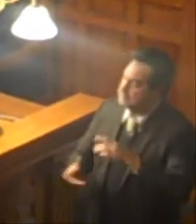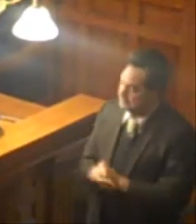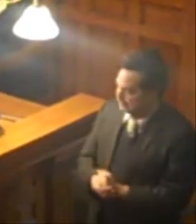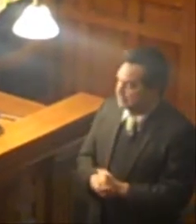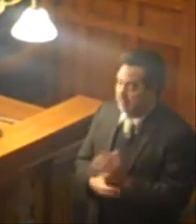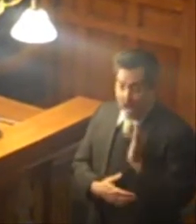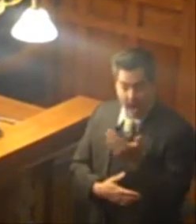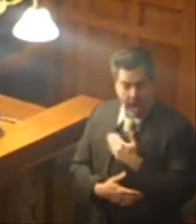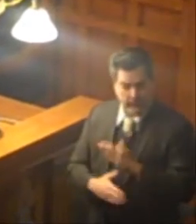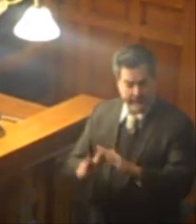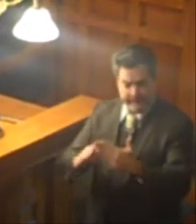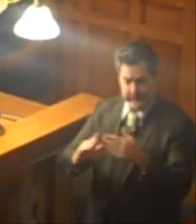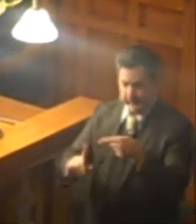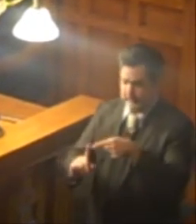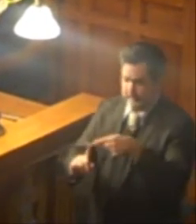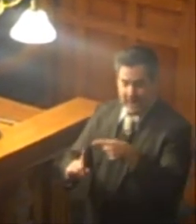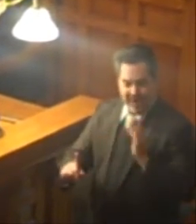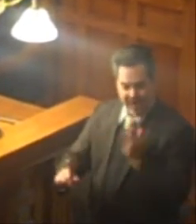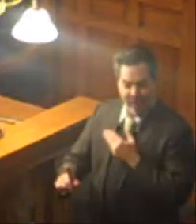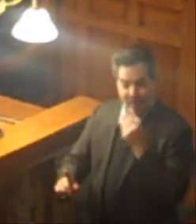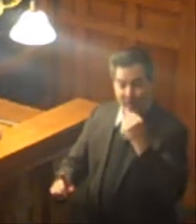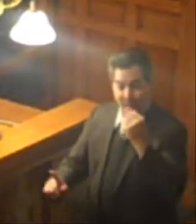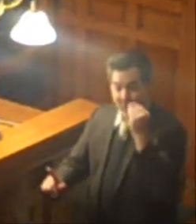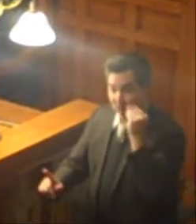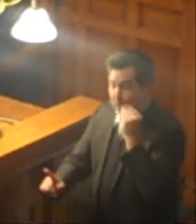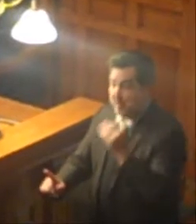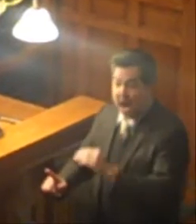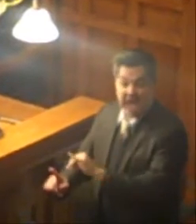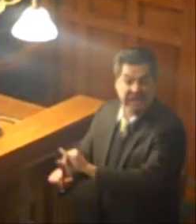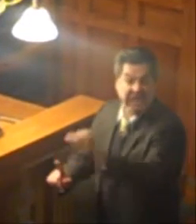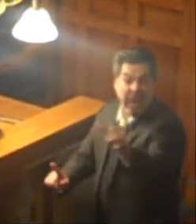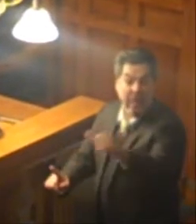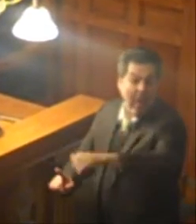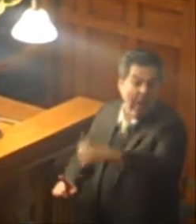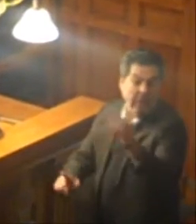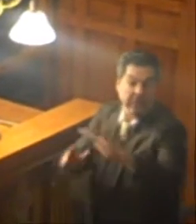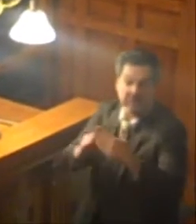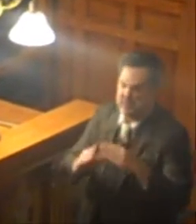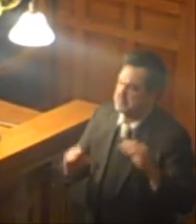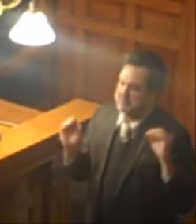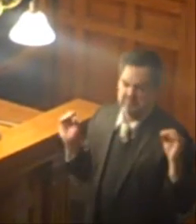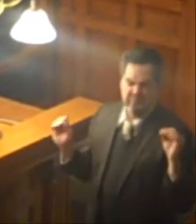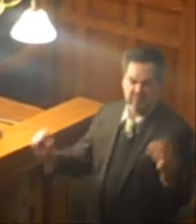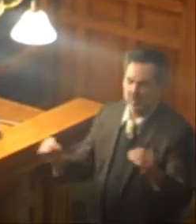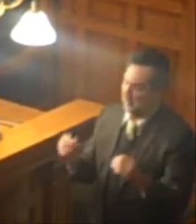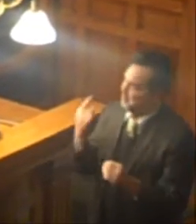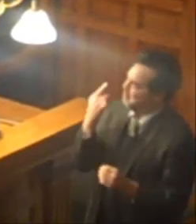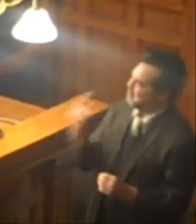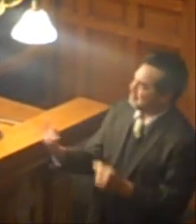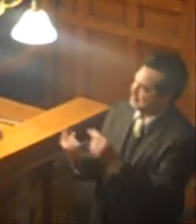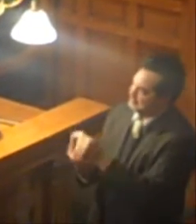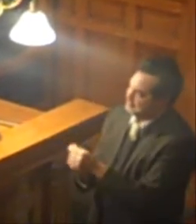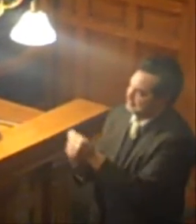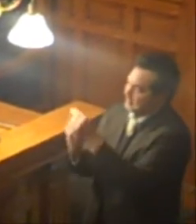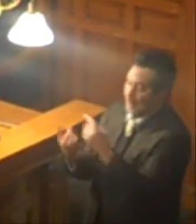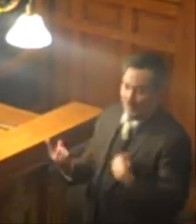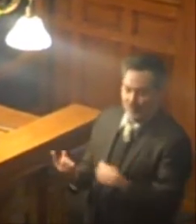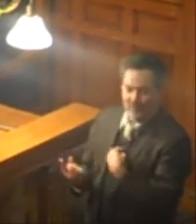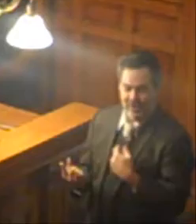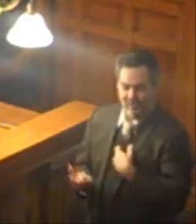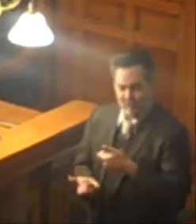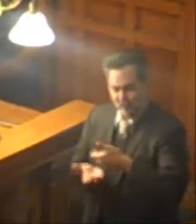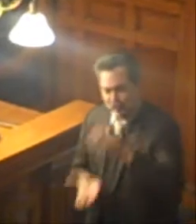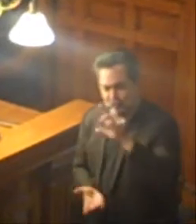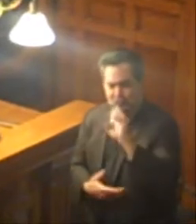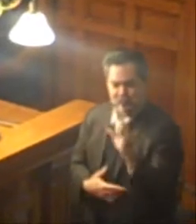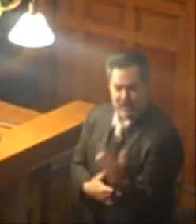home, is like no other city. For we are rich with history, diversity, and civic pride that rivals